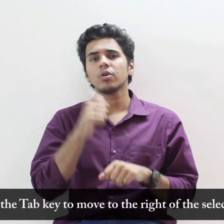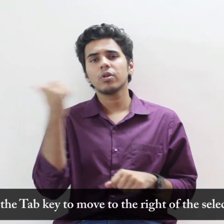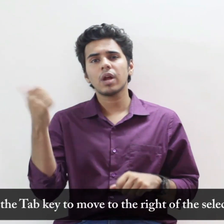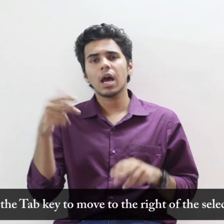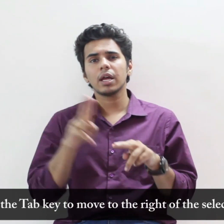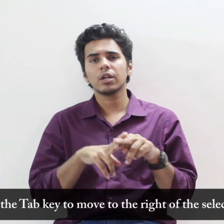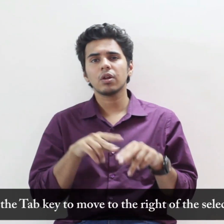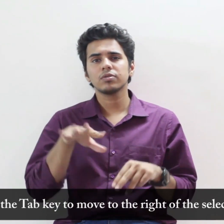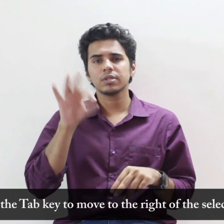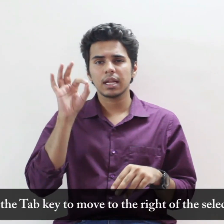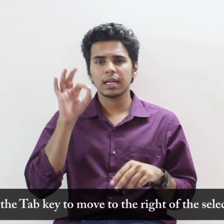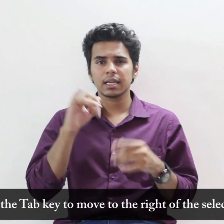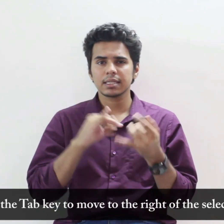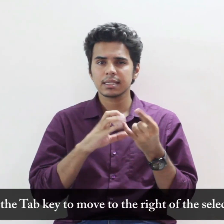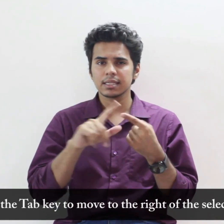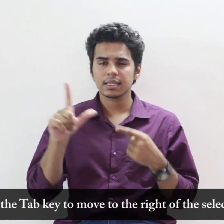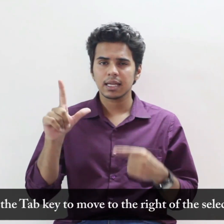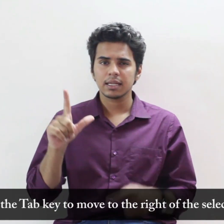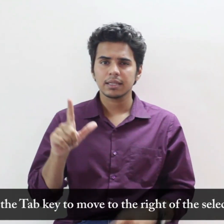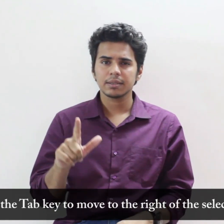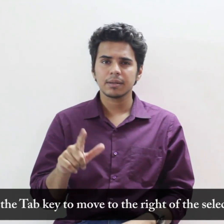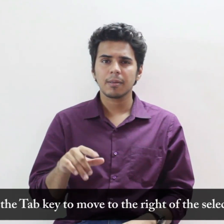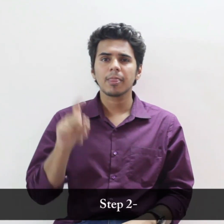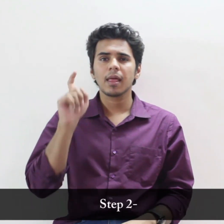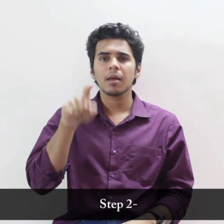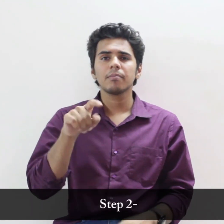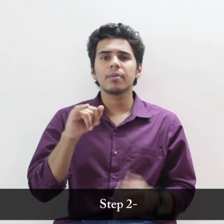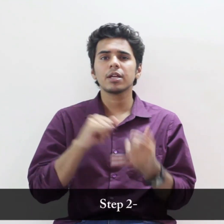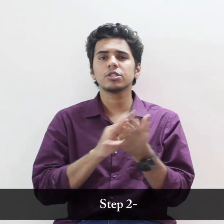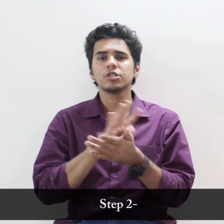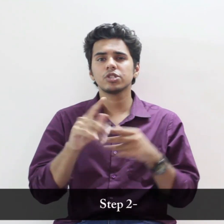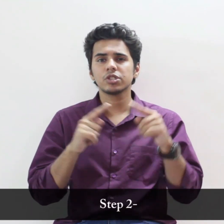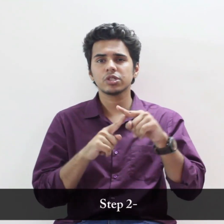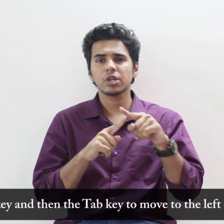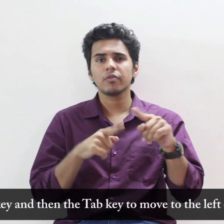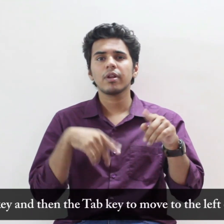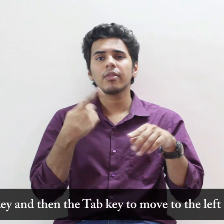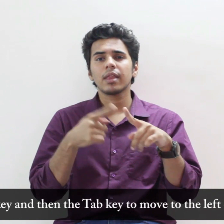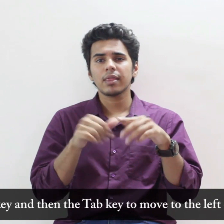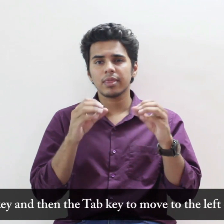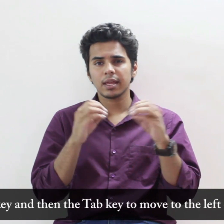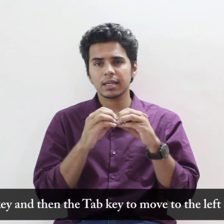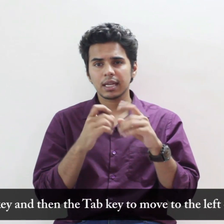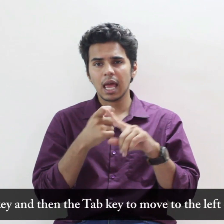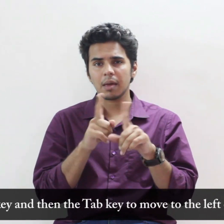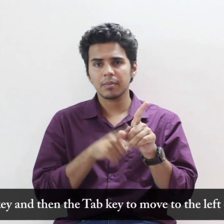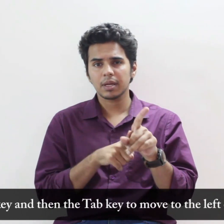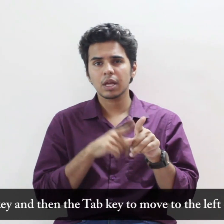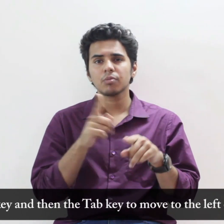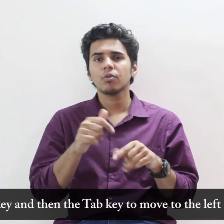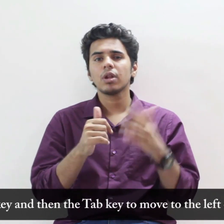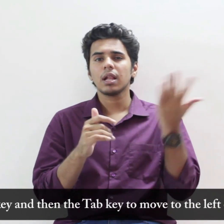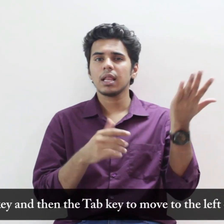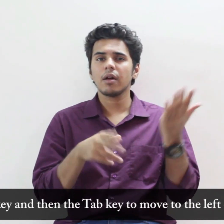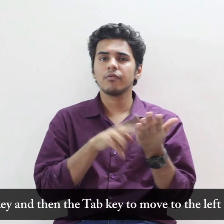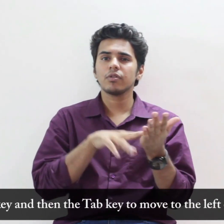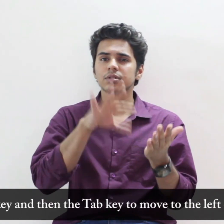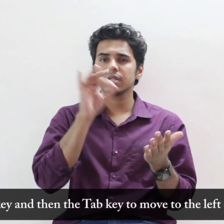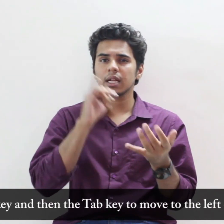to the right of the selected cell. Step 2. Press the Shift key and then the Tab key to move to the left